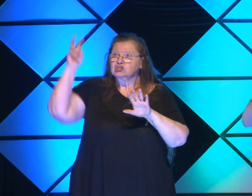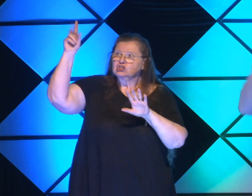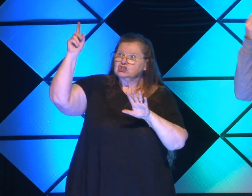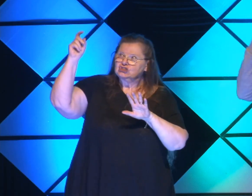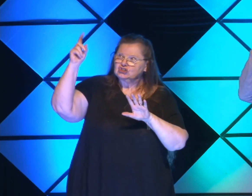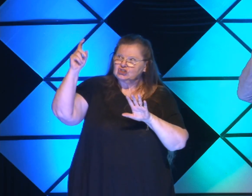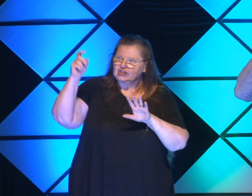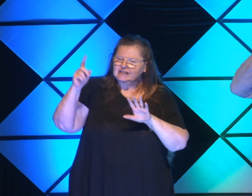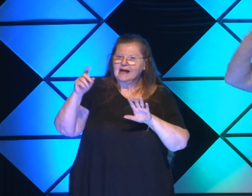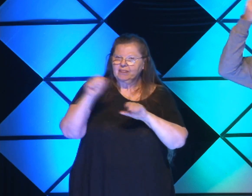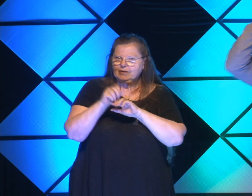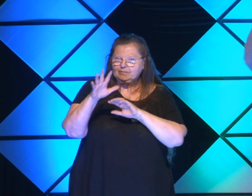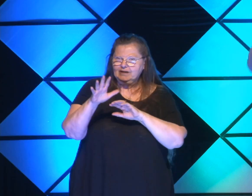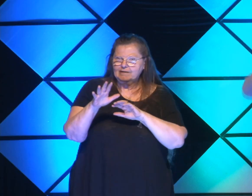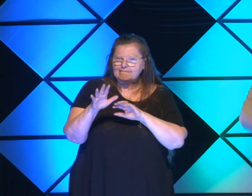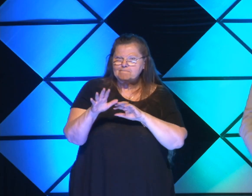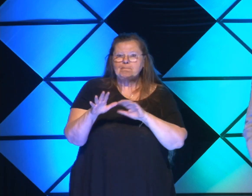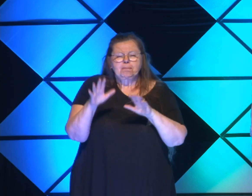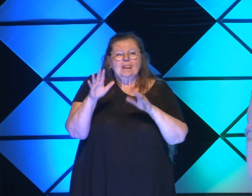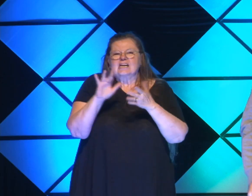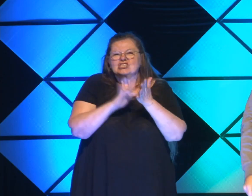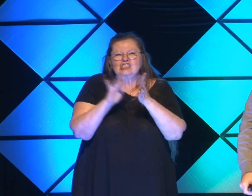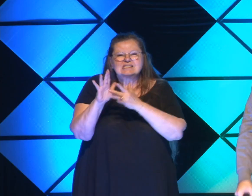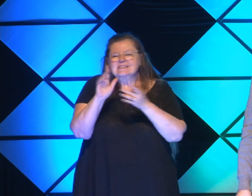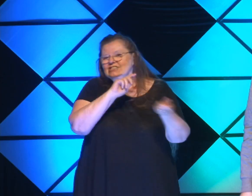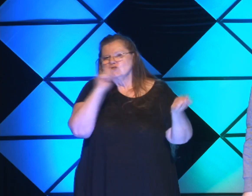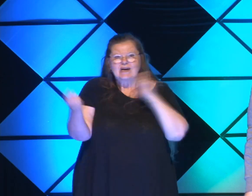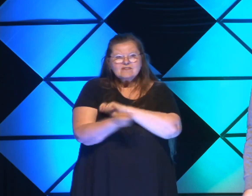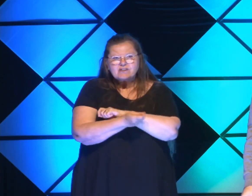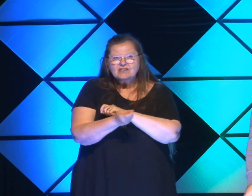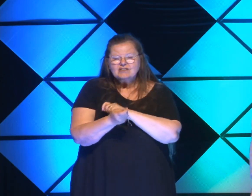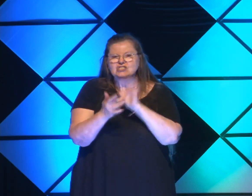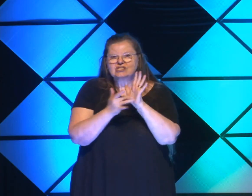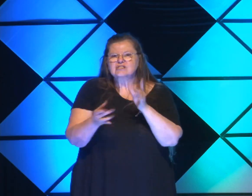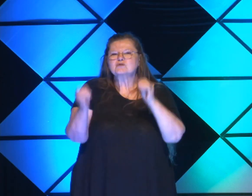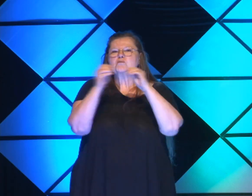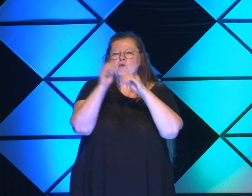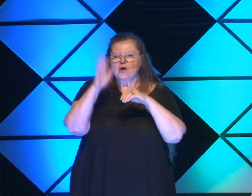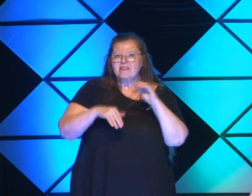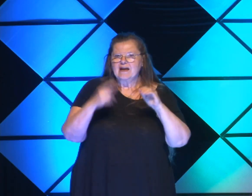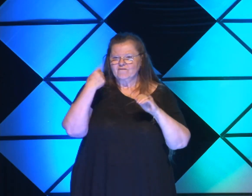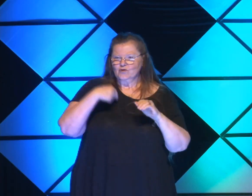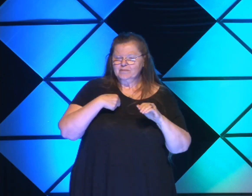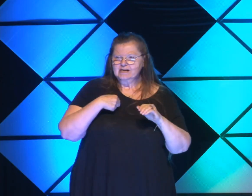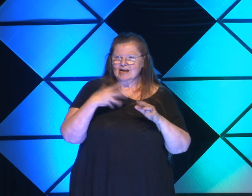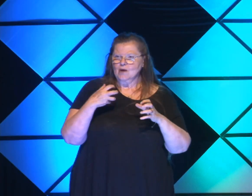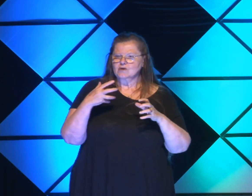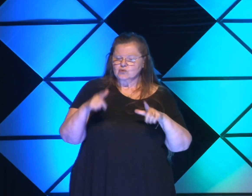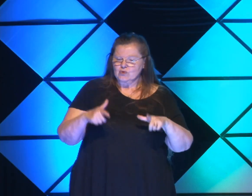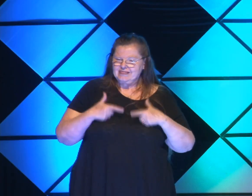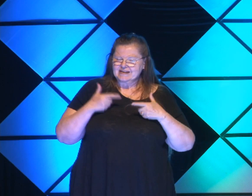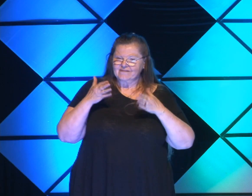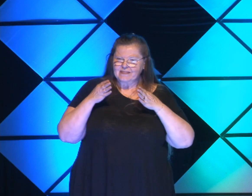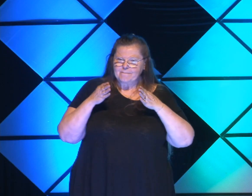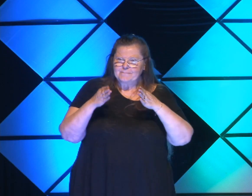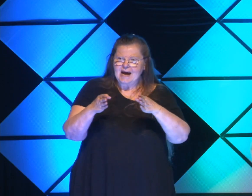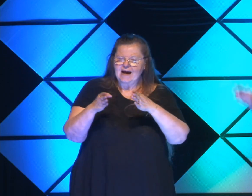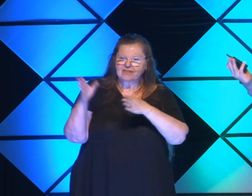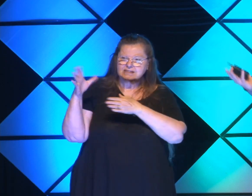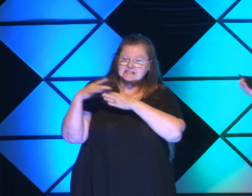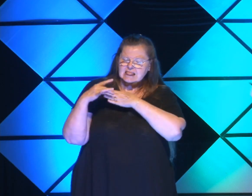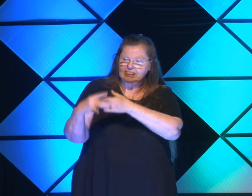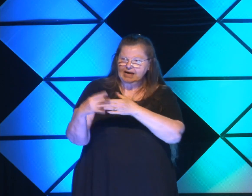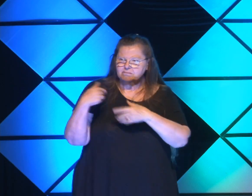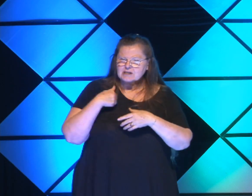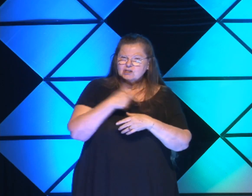mountain. Jesus has been transfigured. Jesus is more than for me. And now I want to live in that path. So I just want to